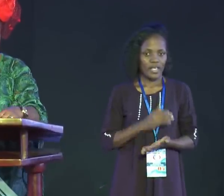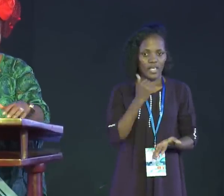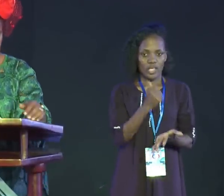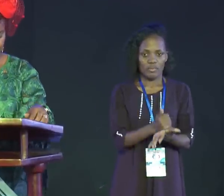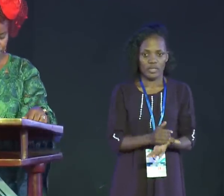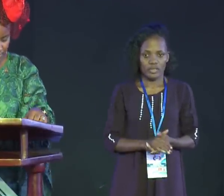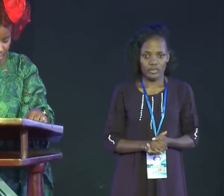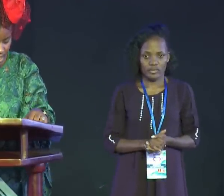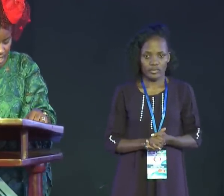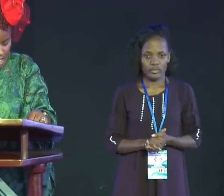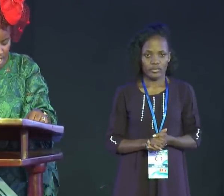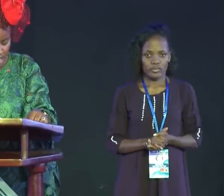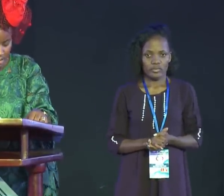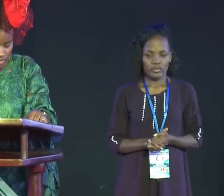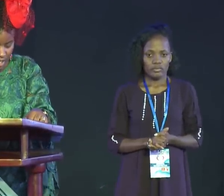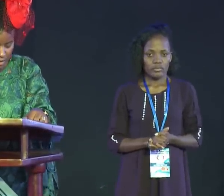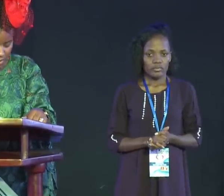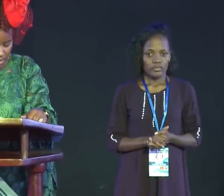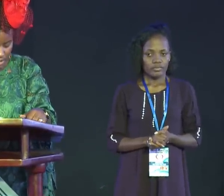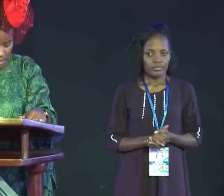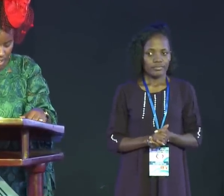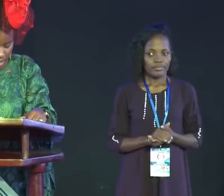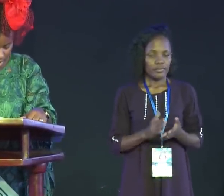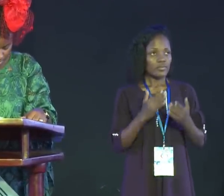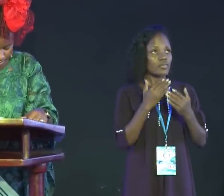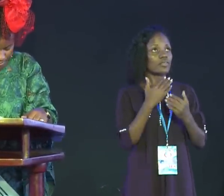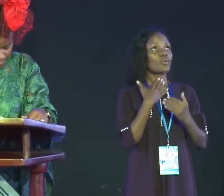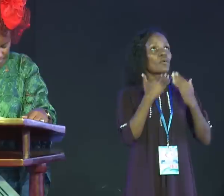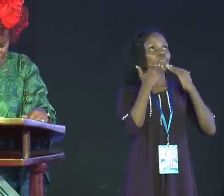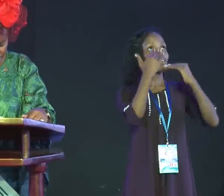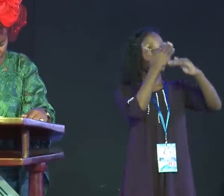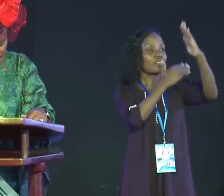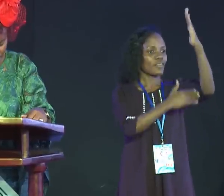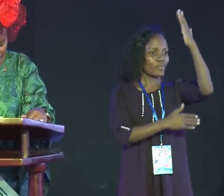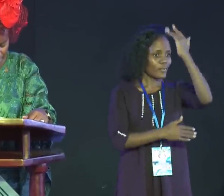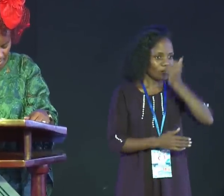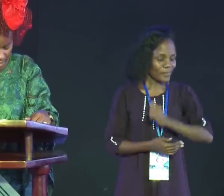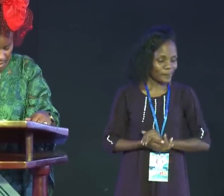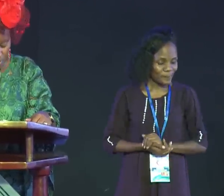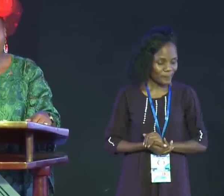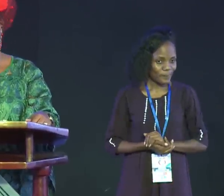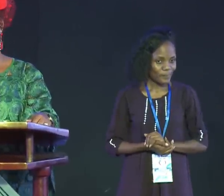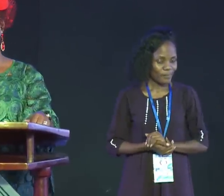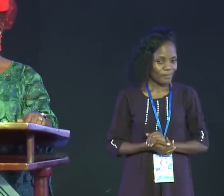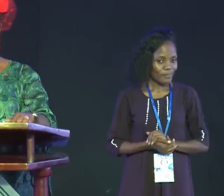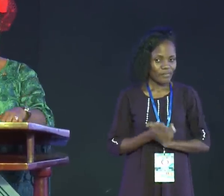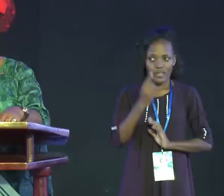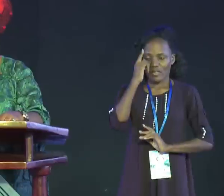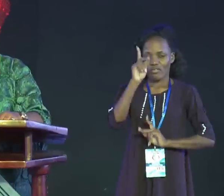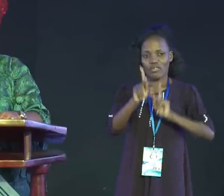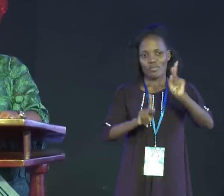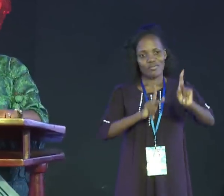Amen. Amen. Njagala okwebaza mukama. I want to thank the Lord. Olw'abantu